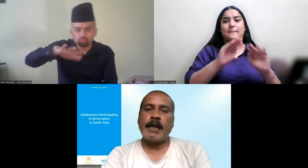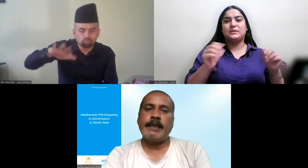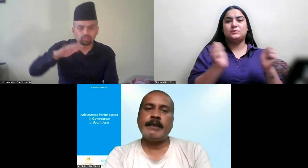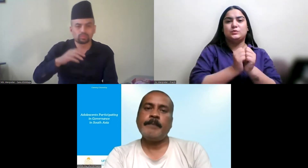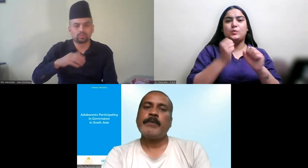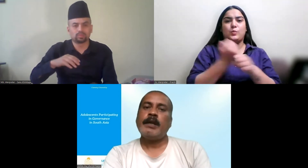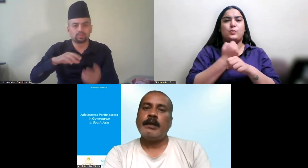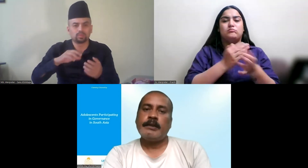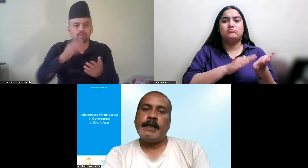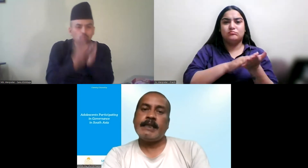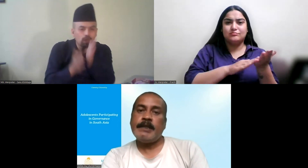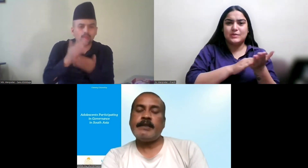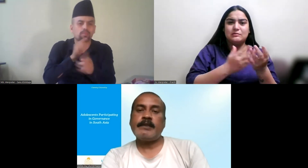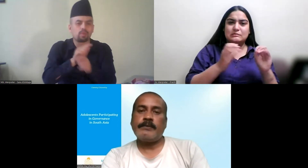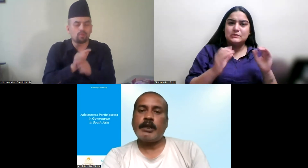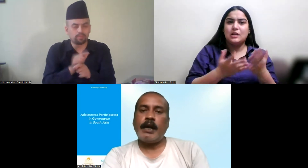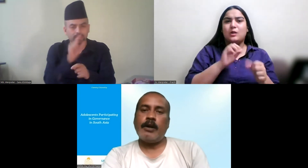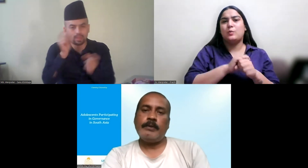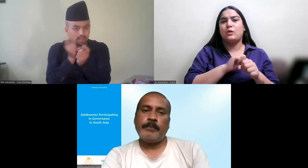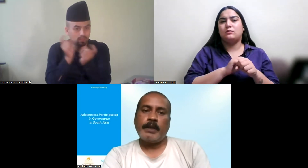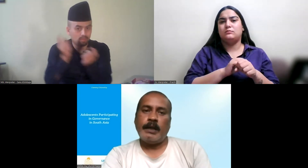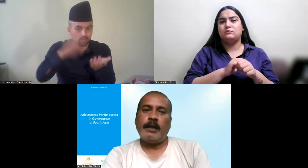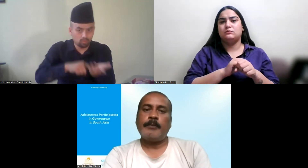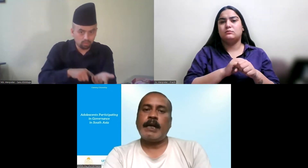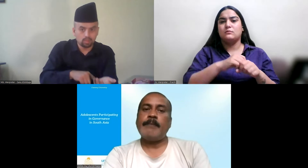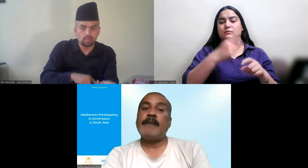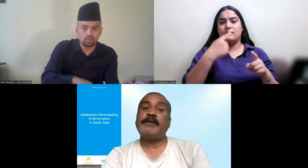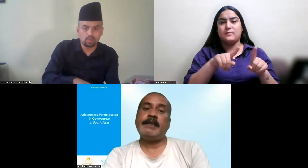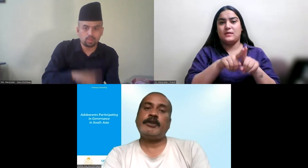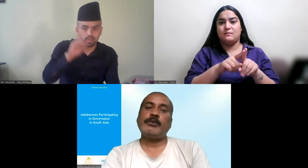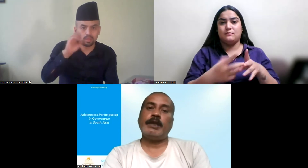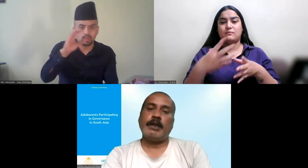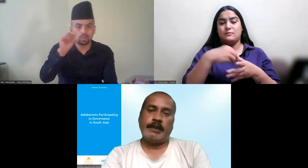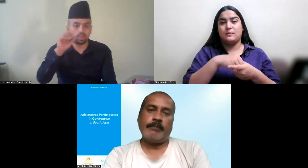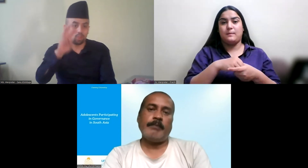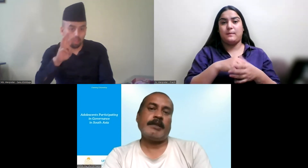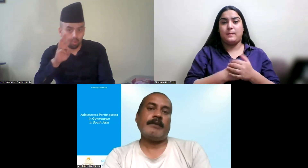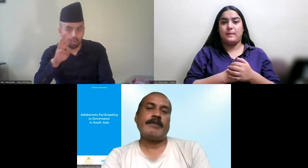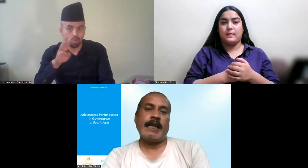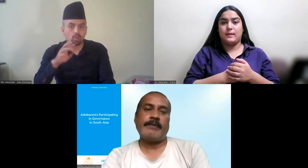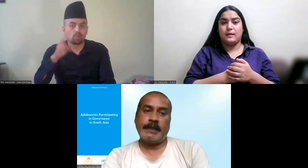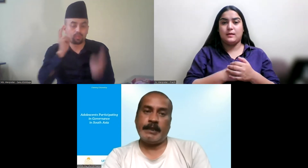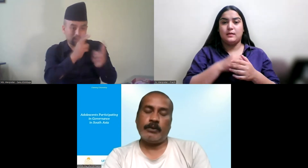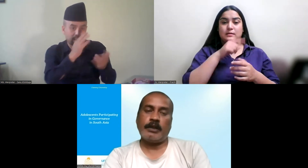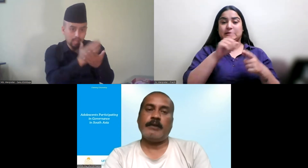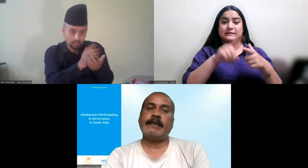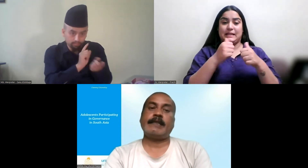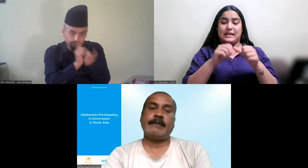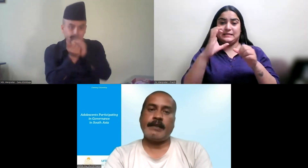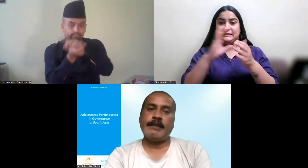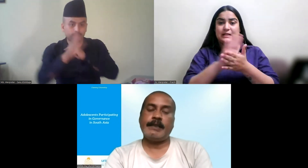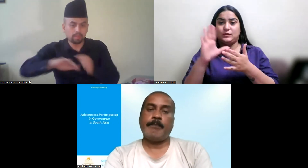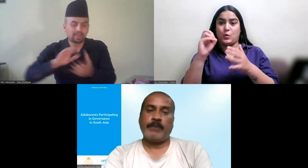decentralized planning. The experiences of Dakau program have fed into the development of child-friendly local